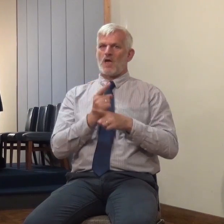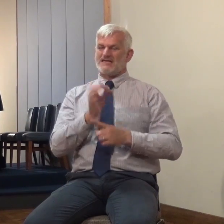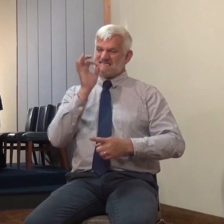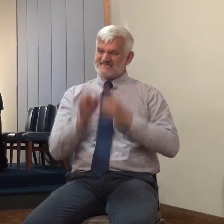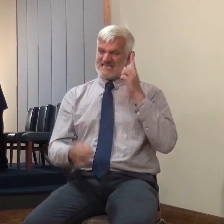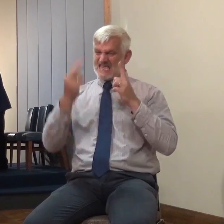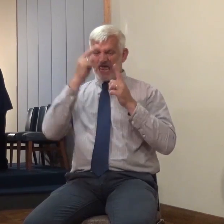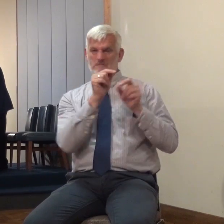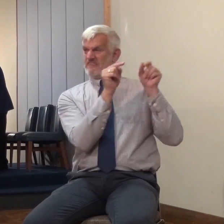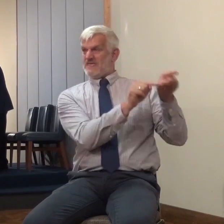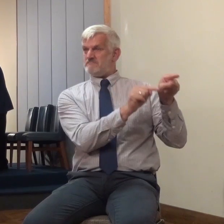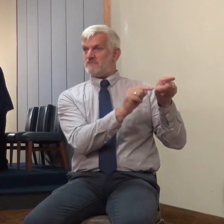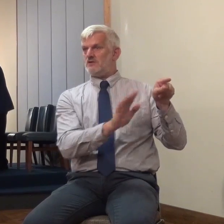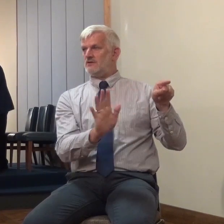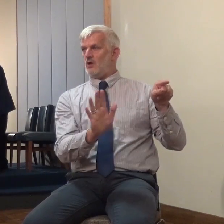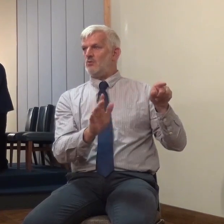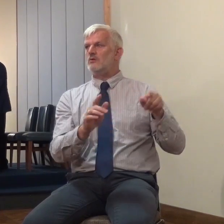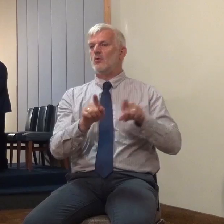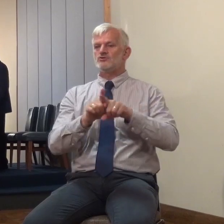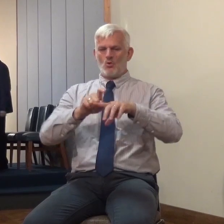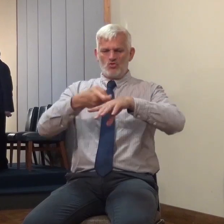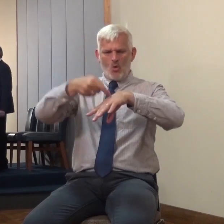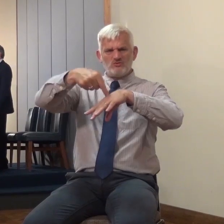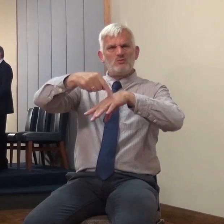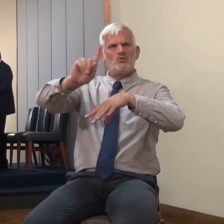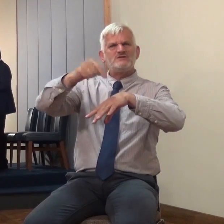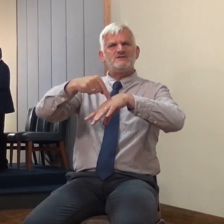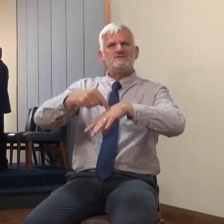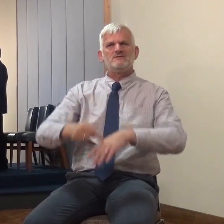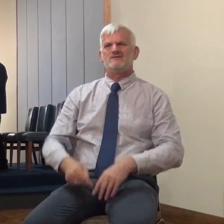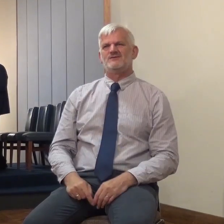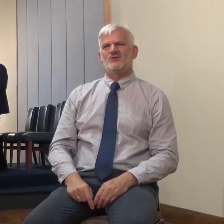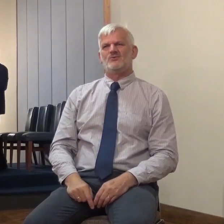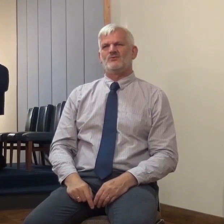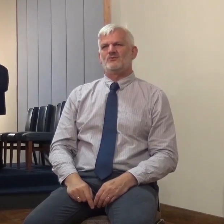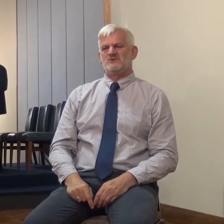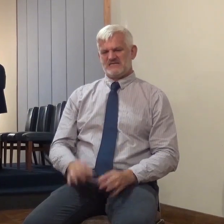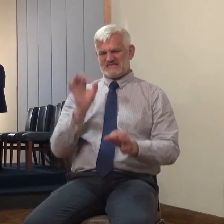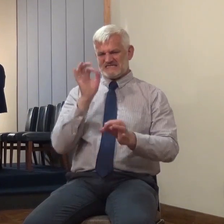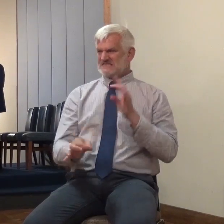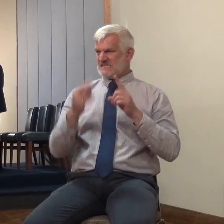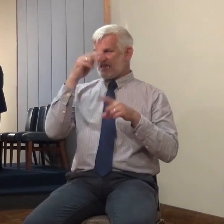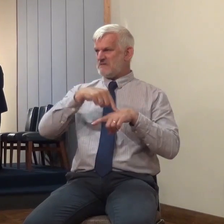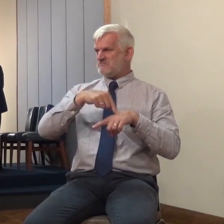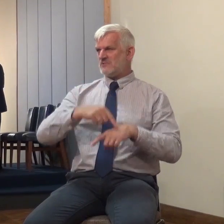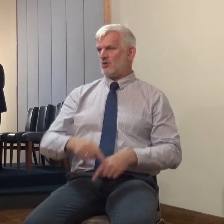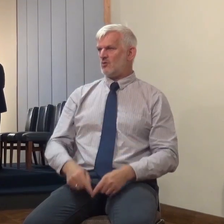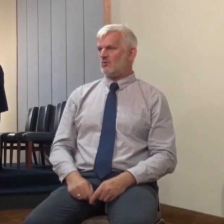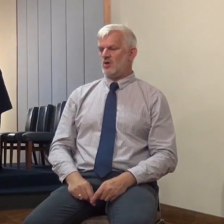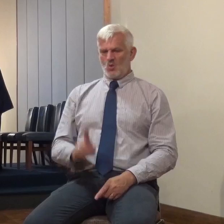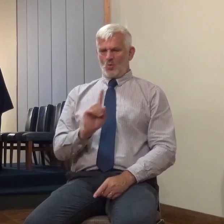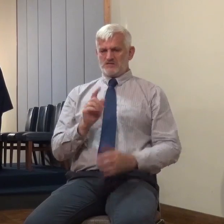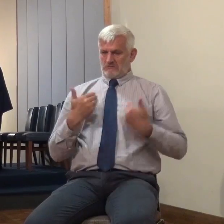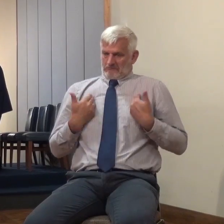effect of the thorn is, however, fairly obvious. It rendered the great apostle, in some